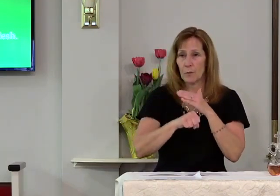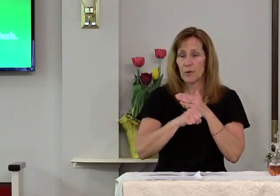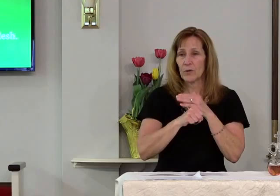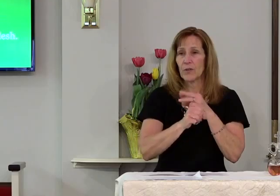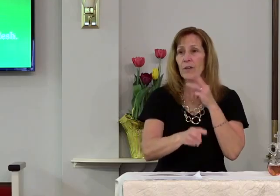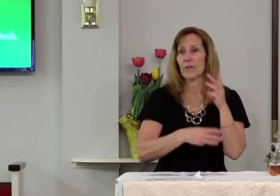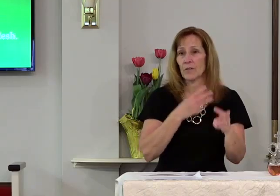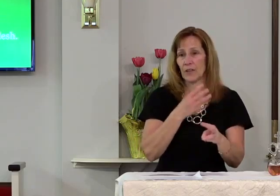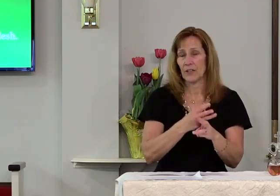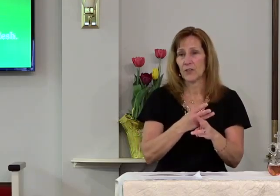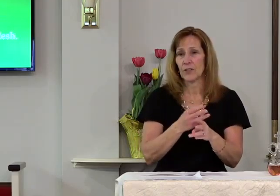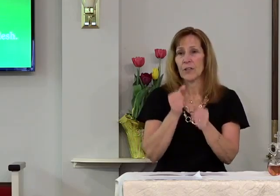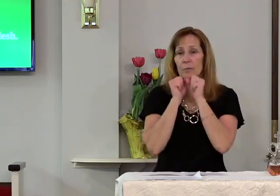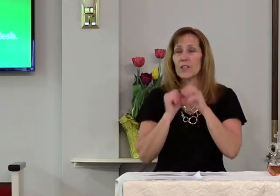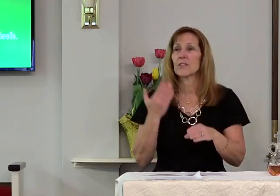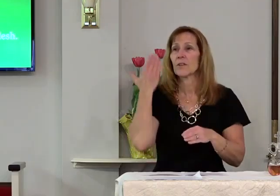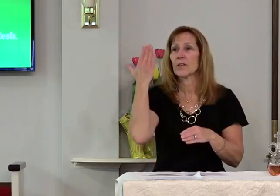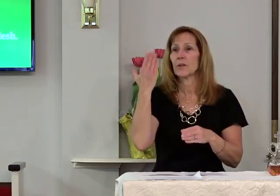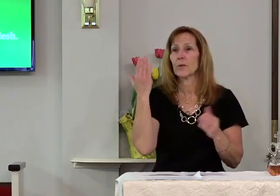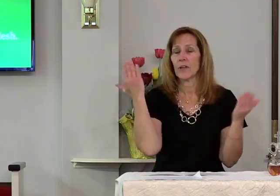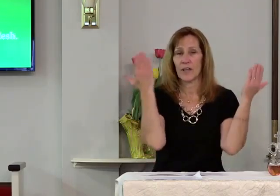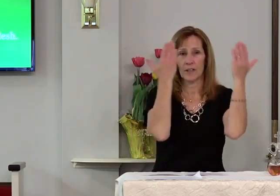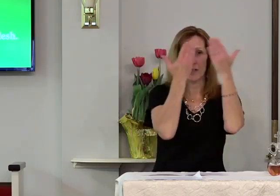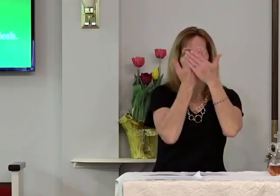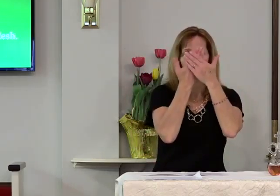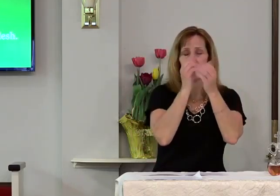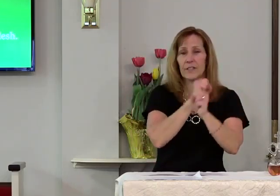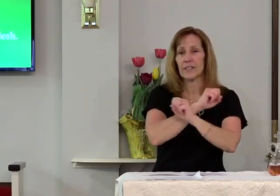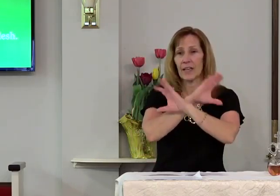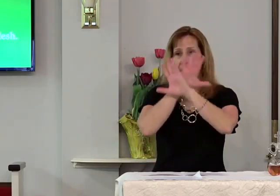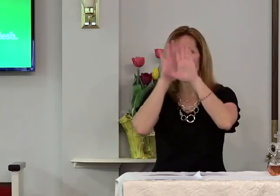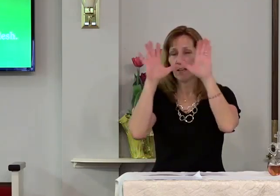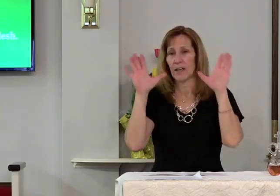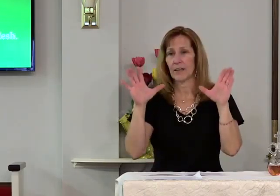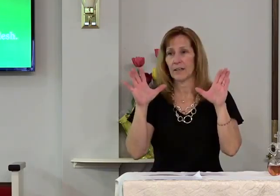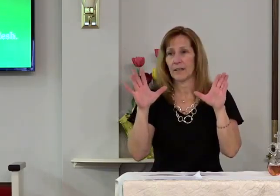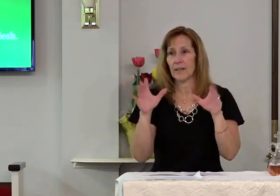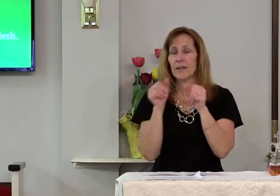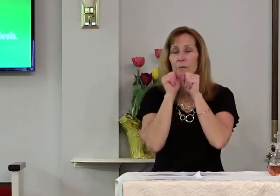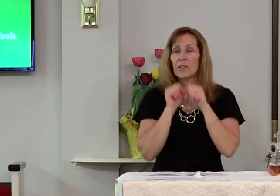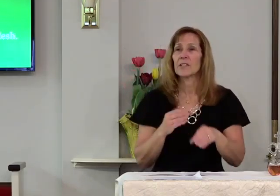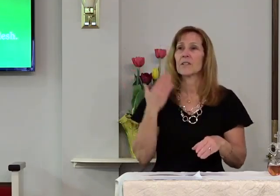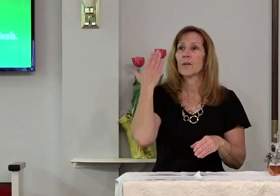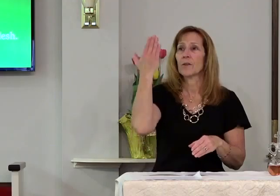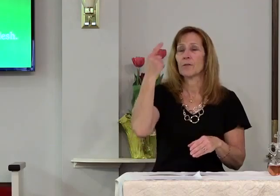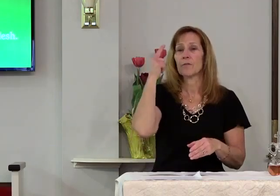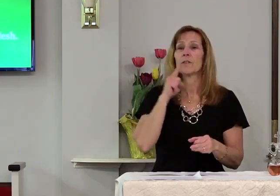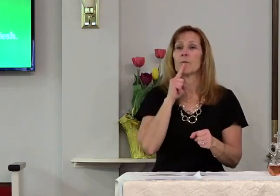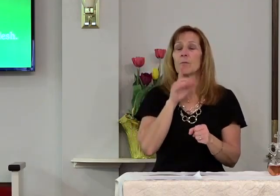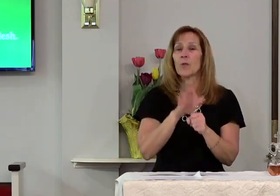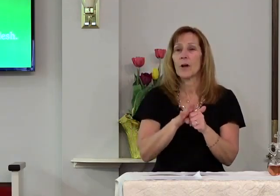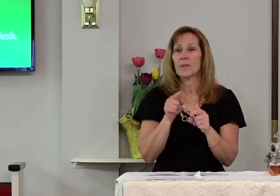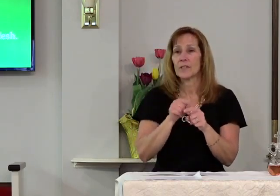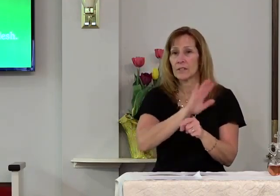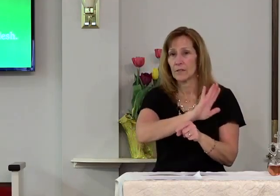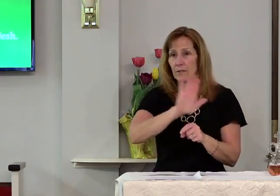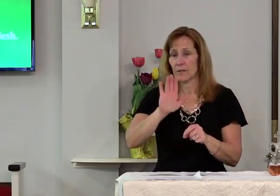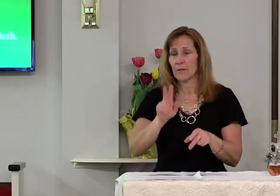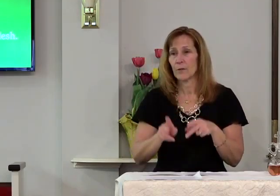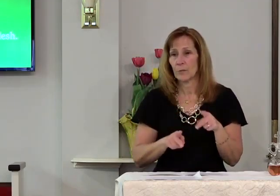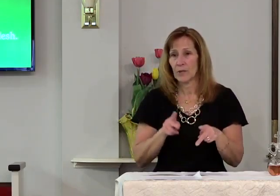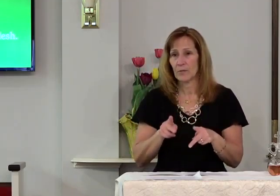creation blessed are you in the darkness and in the light blessed are you for your promise to your people